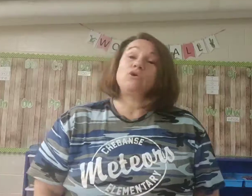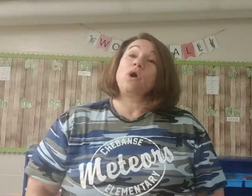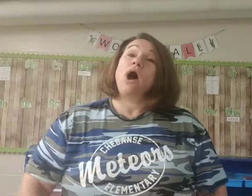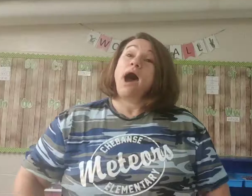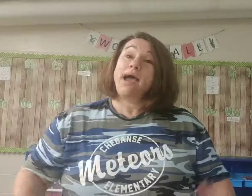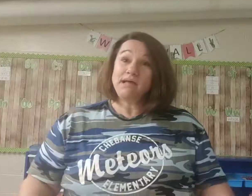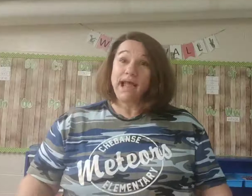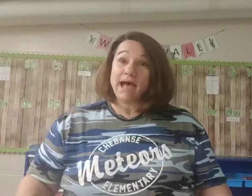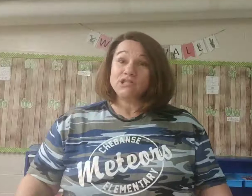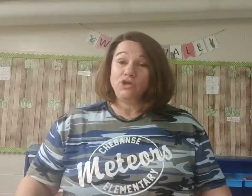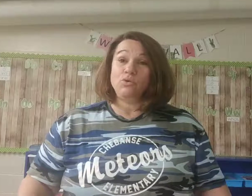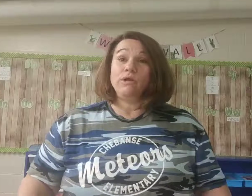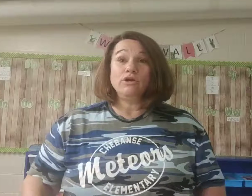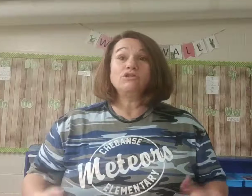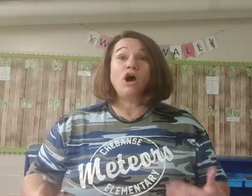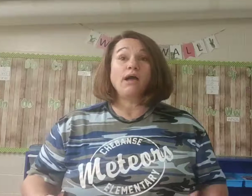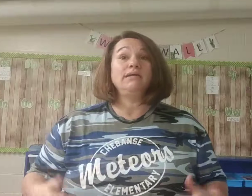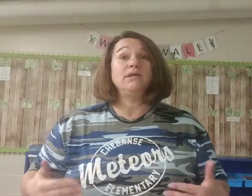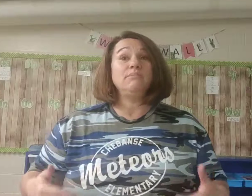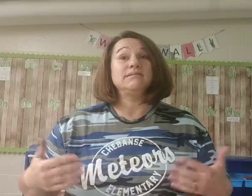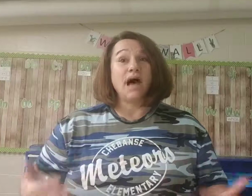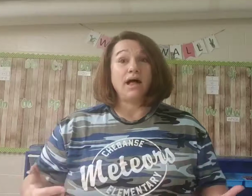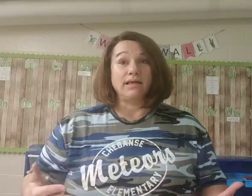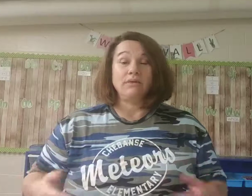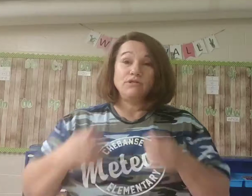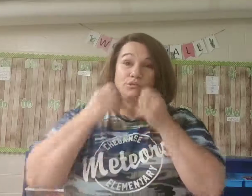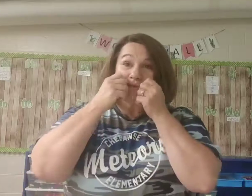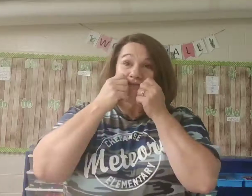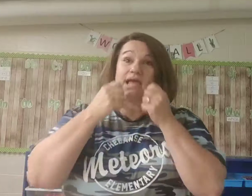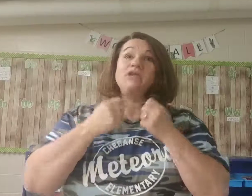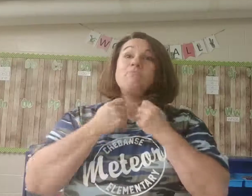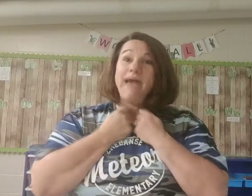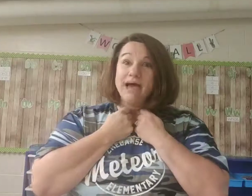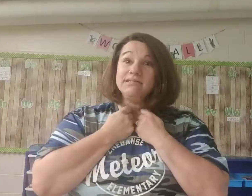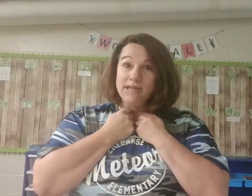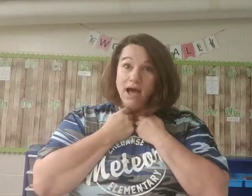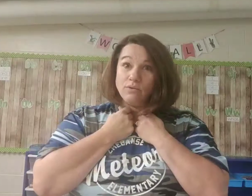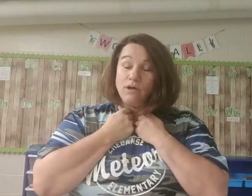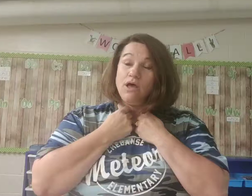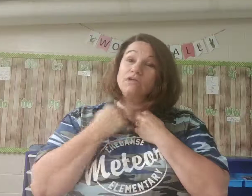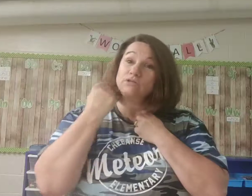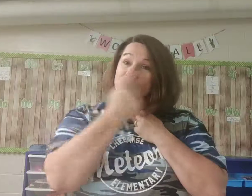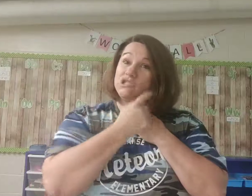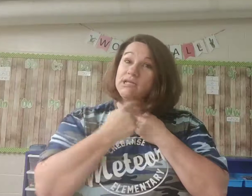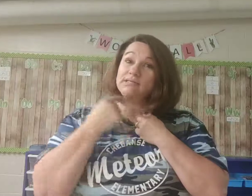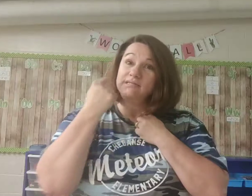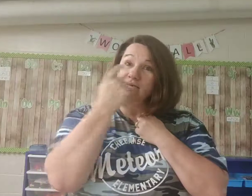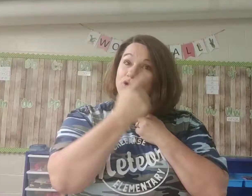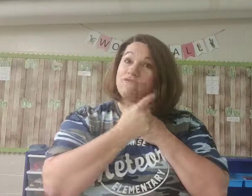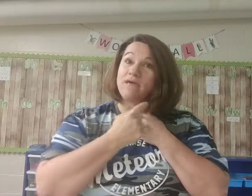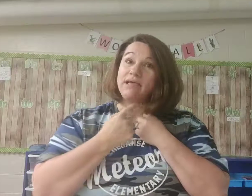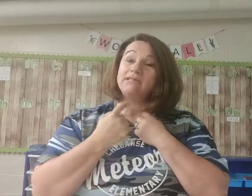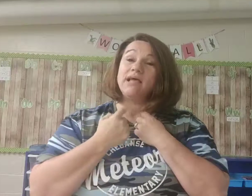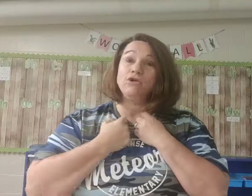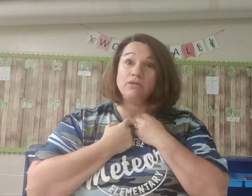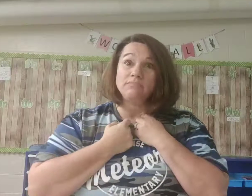So I'm going to ask you, when you're talking to Miss Holly, would you please take your mask down so that she can see your face and your lips